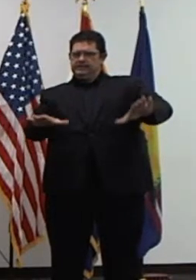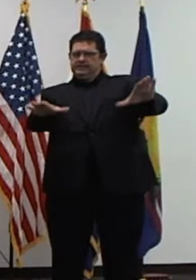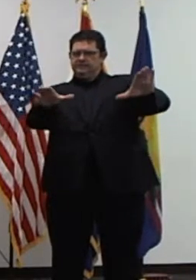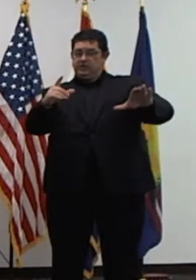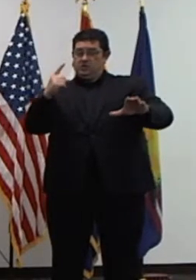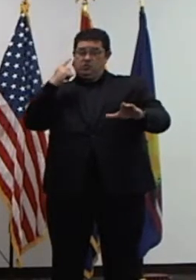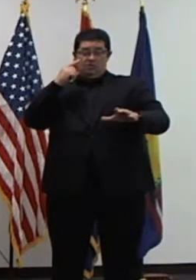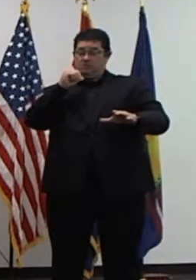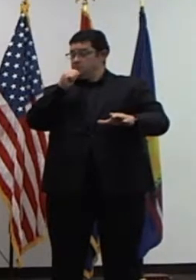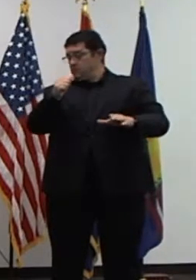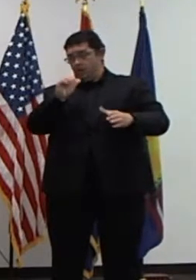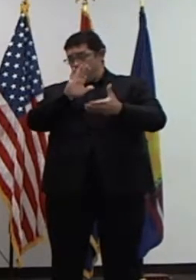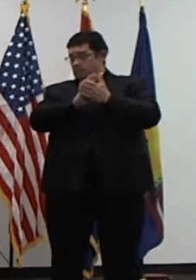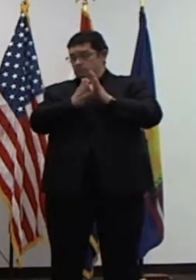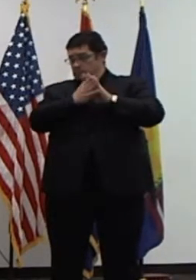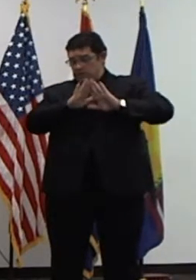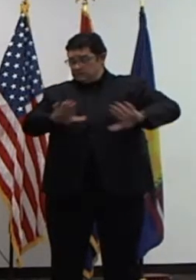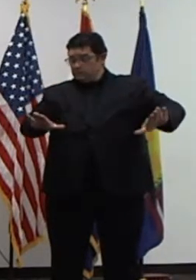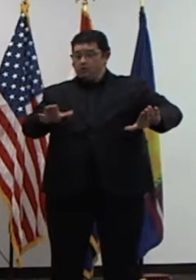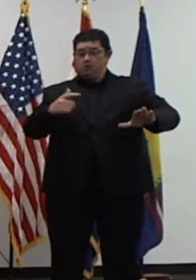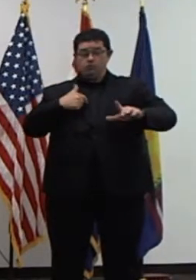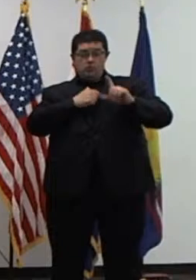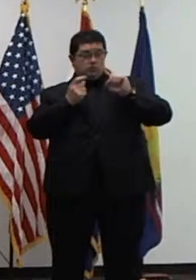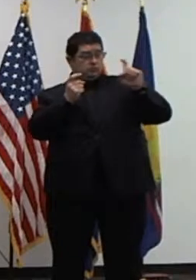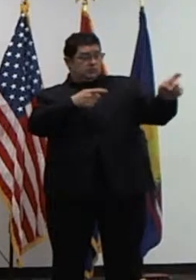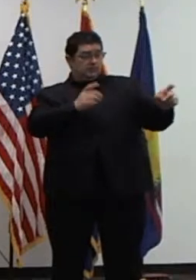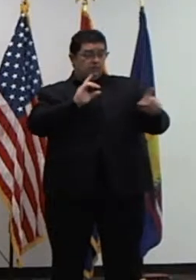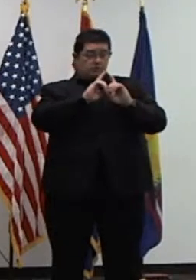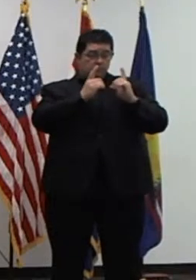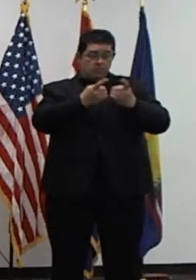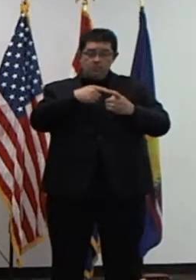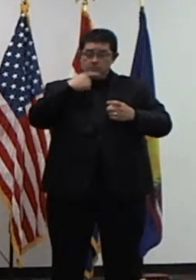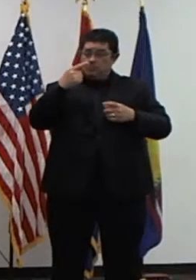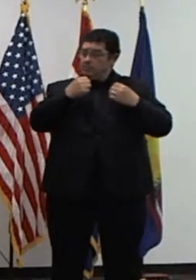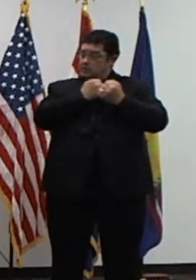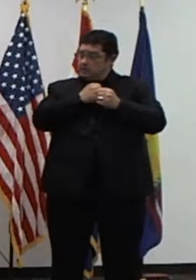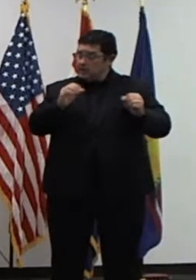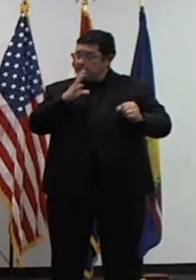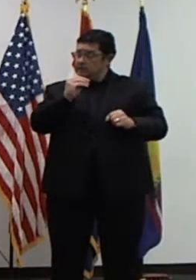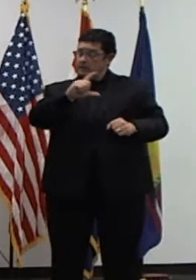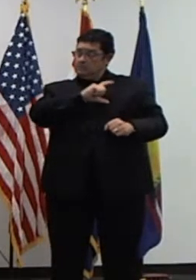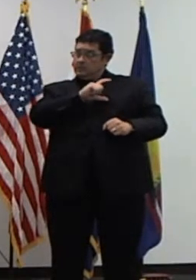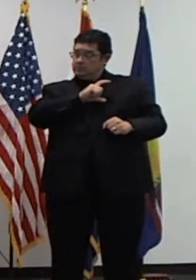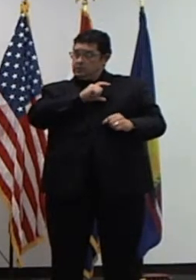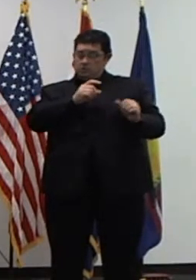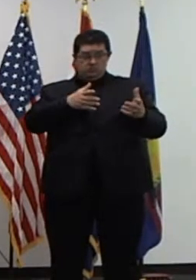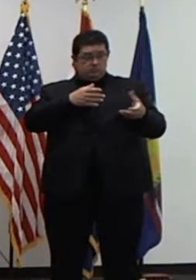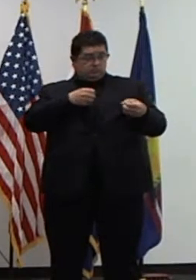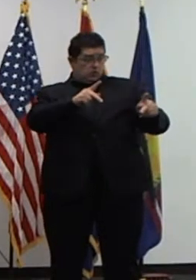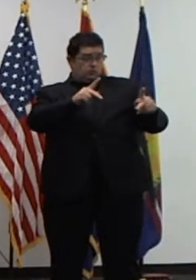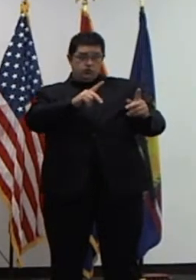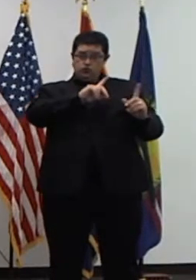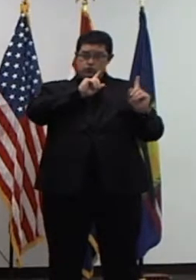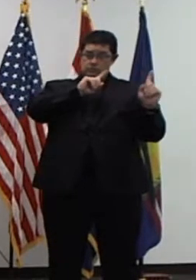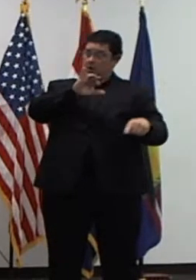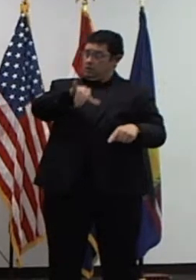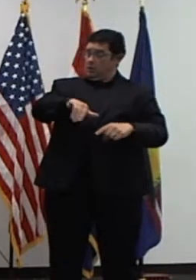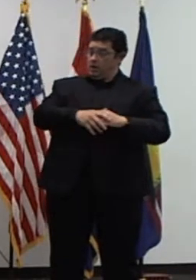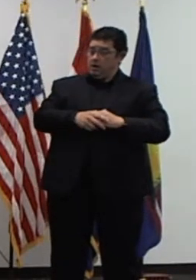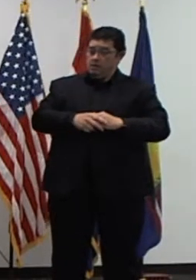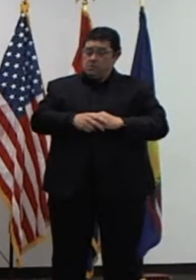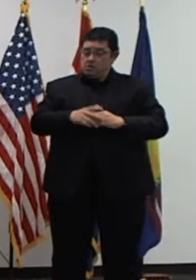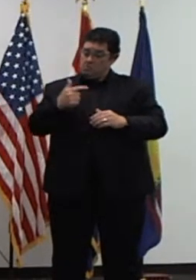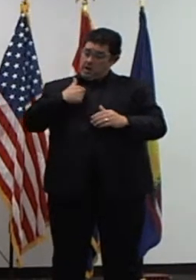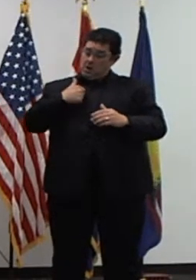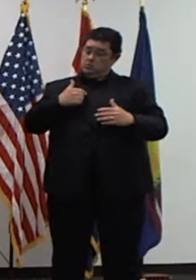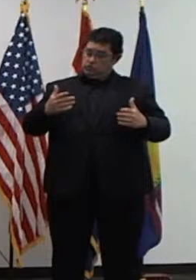is peaceful, and we will give our Department of Public Safety and our law enforcement the opportunity to respond to that. But I am encouraged with events such